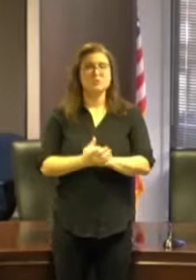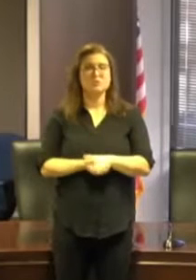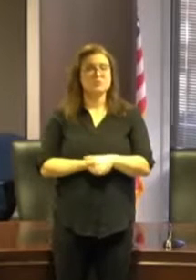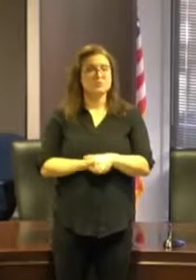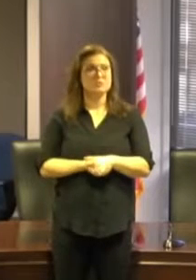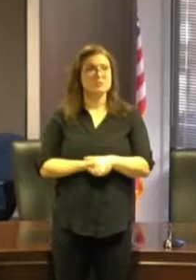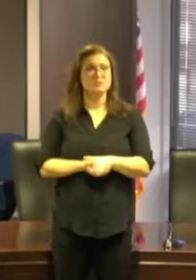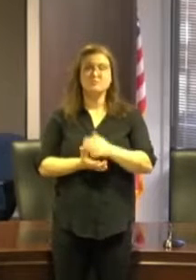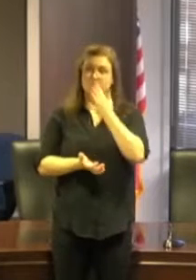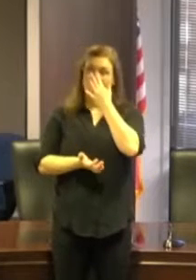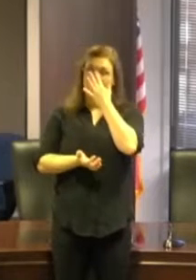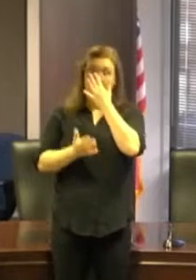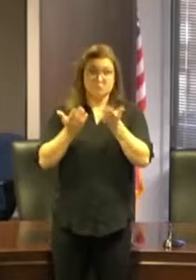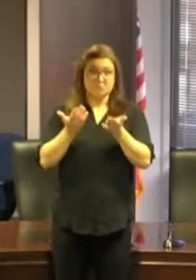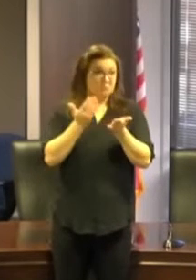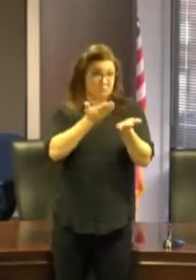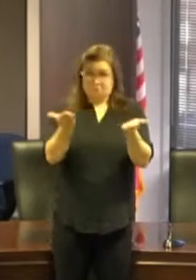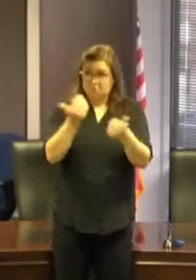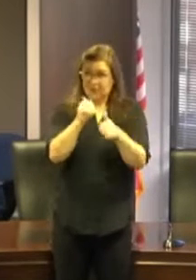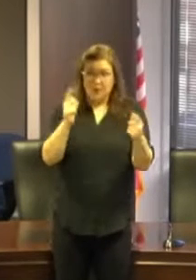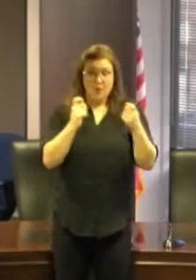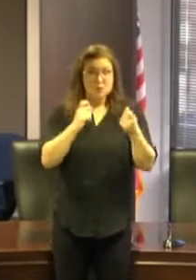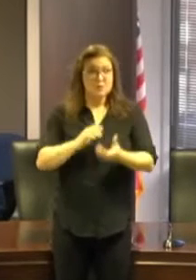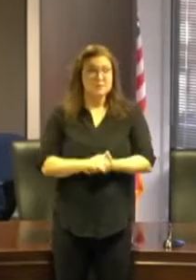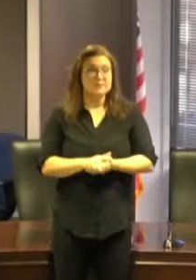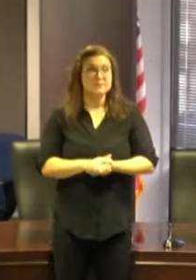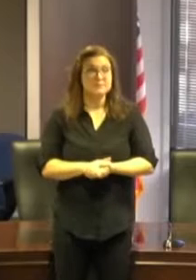Any questions or comments from the board, please?